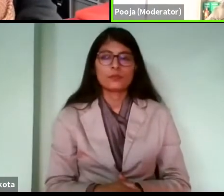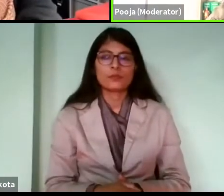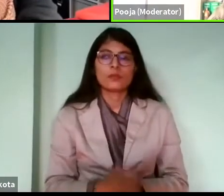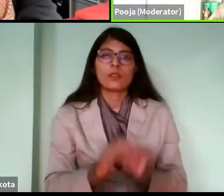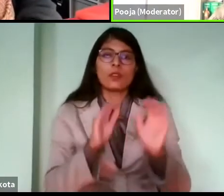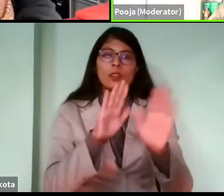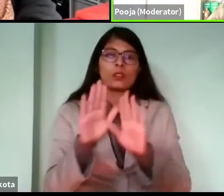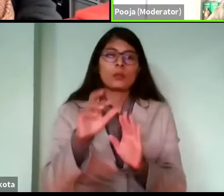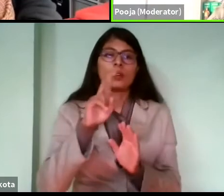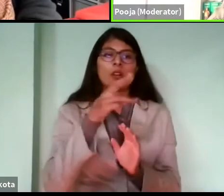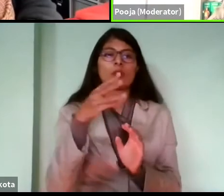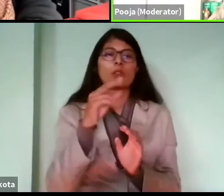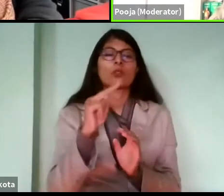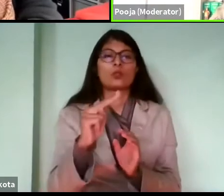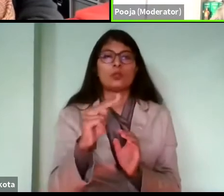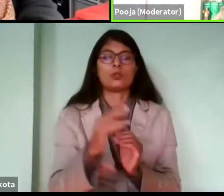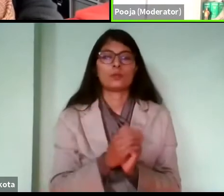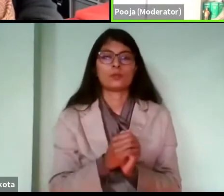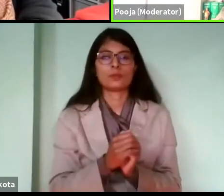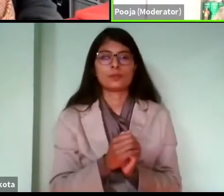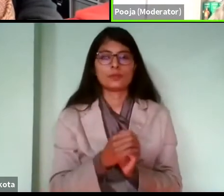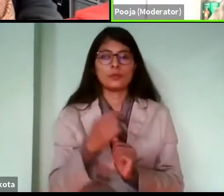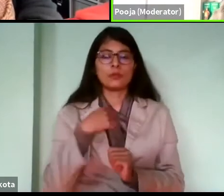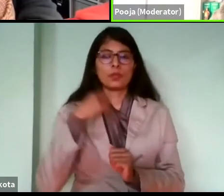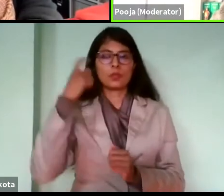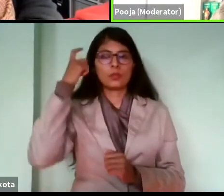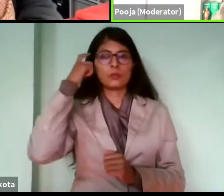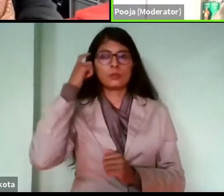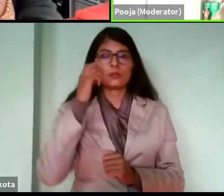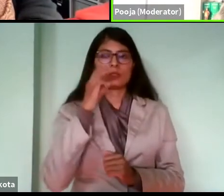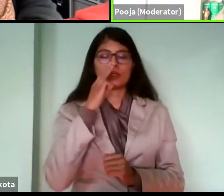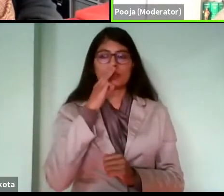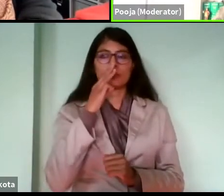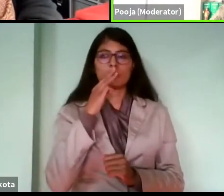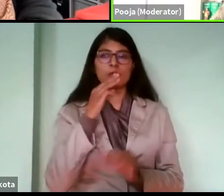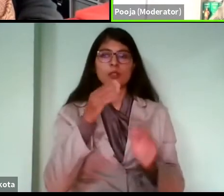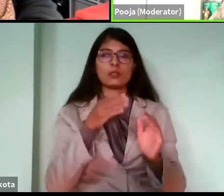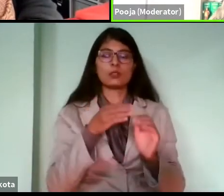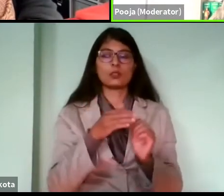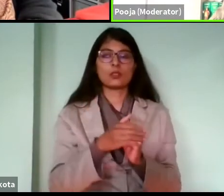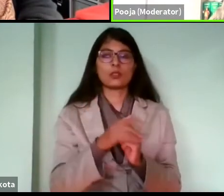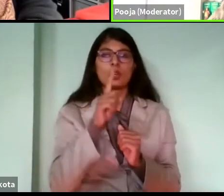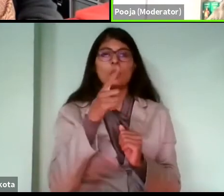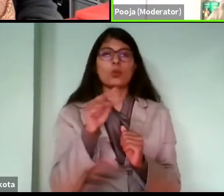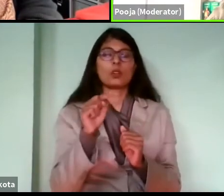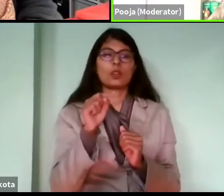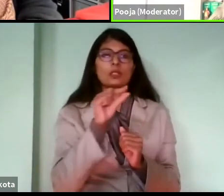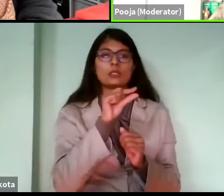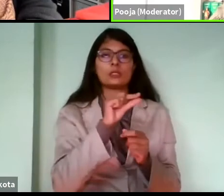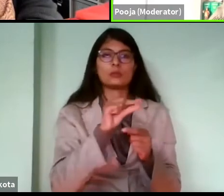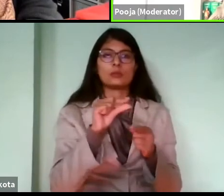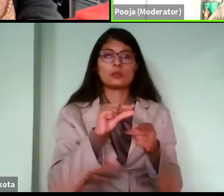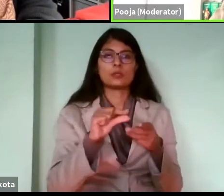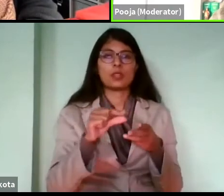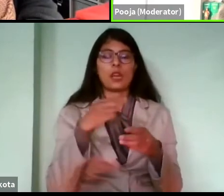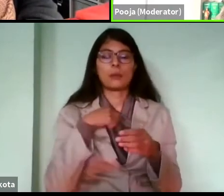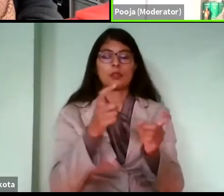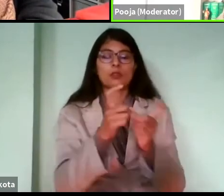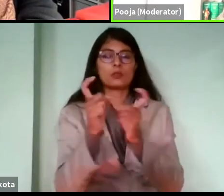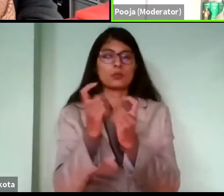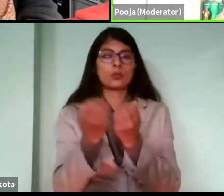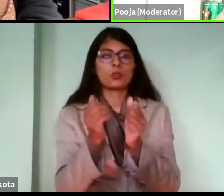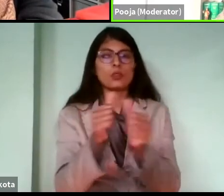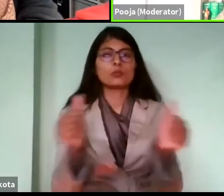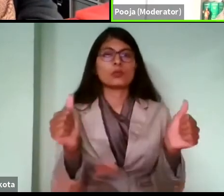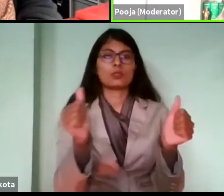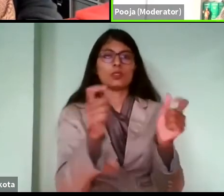Thank you, Ruth. And I think it sort of goes to one of the issues that I think we were all discussing, and thank you